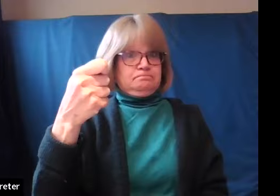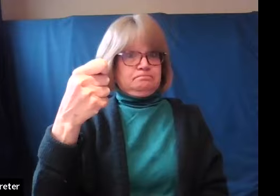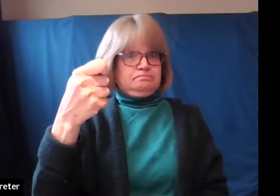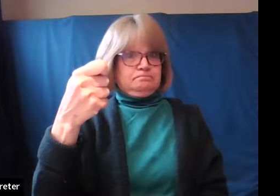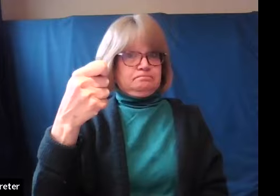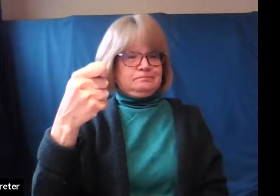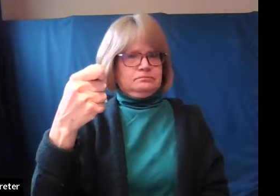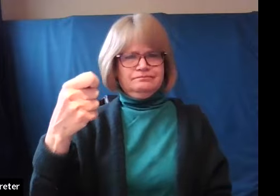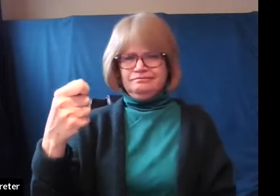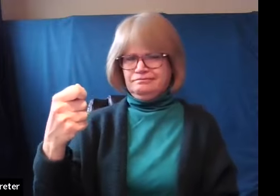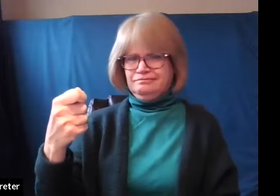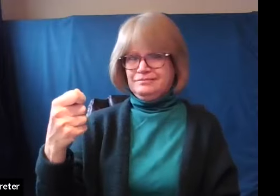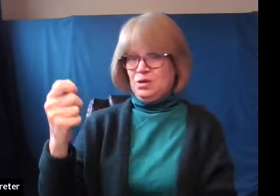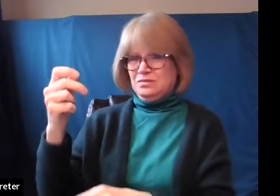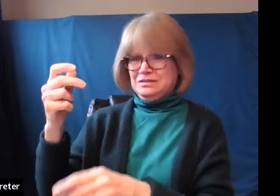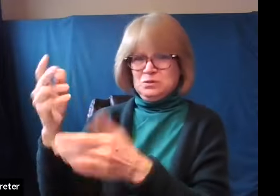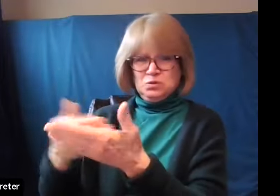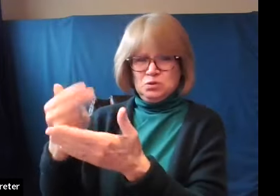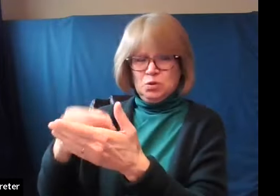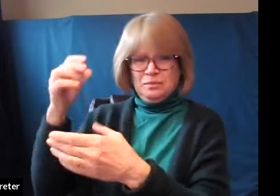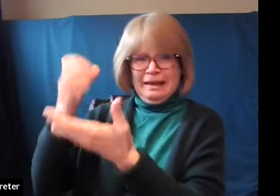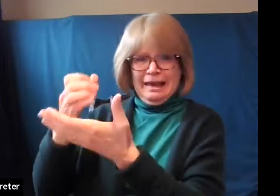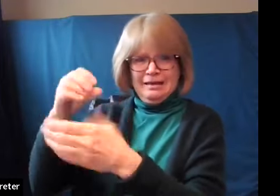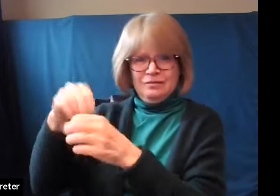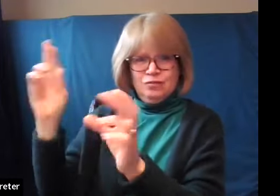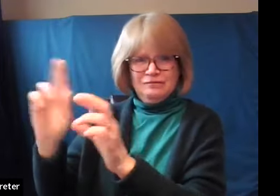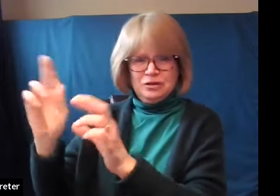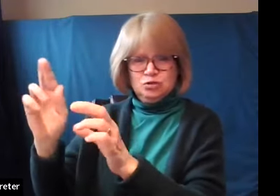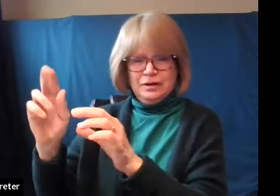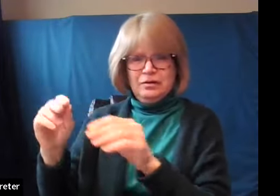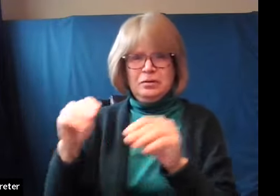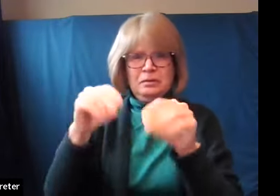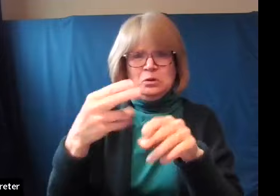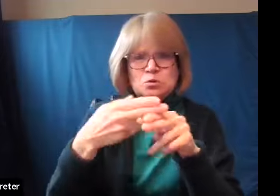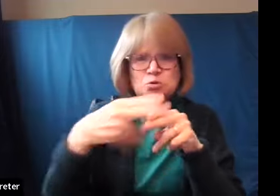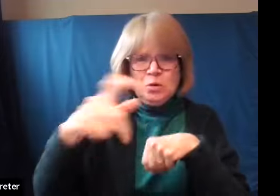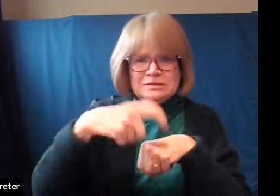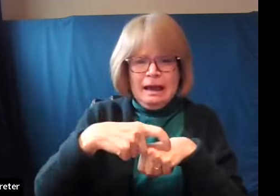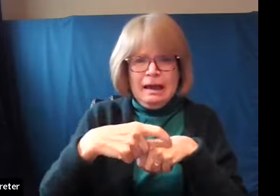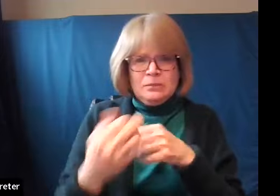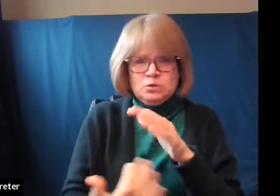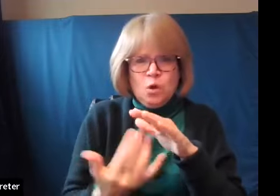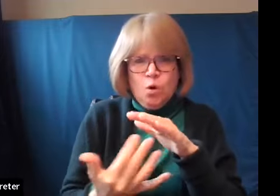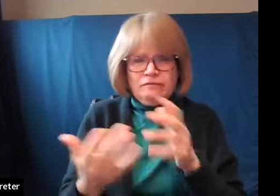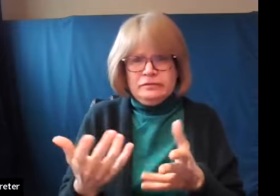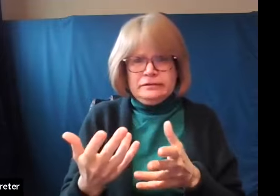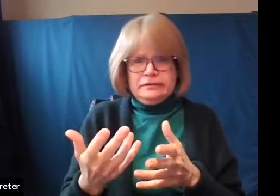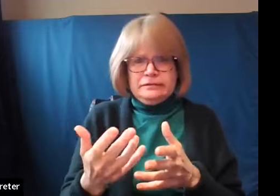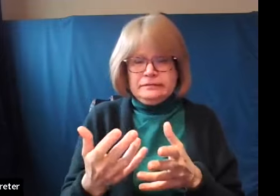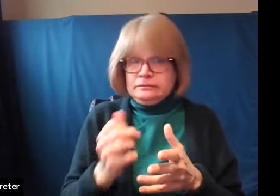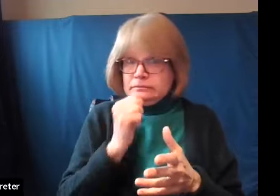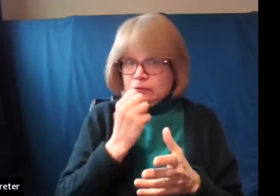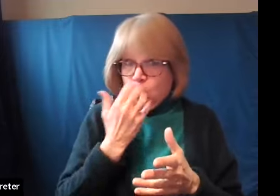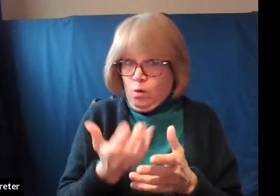How anything kept in the refrigerator could be moderately warm at such a low flame for so brief a time was anyone's guess. In all likelihood, the